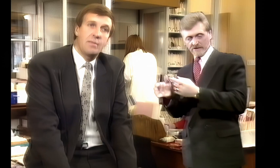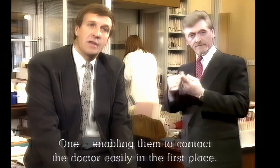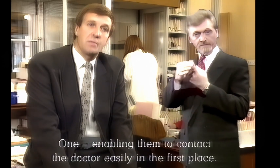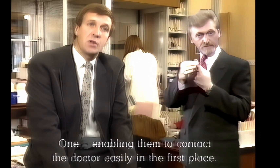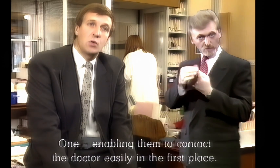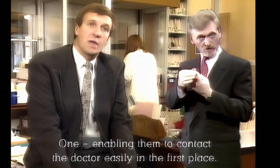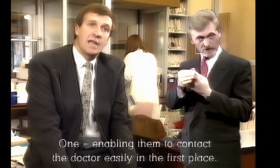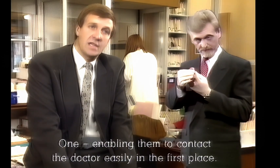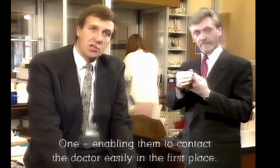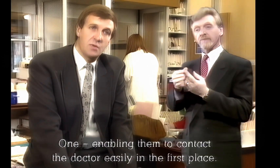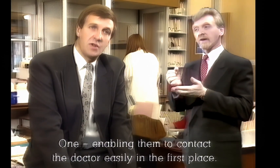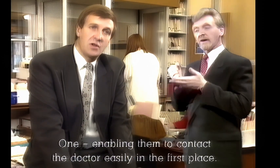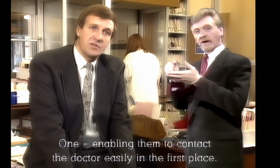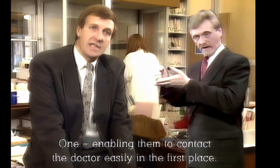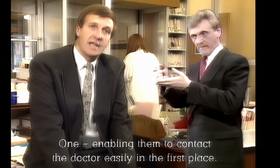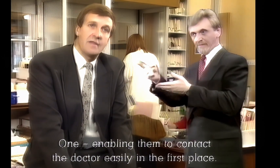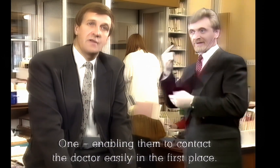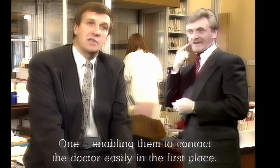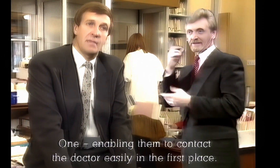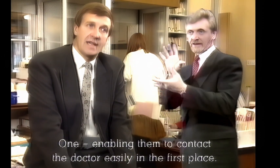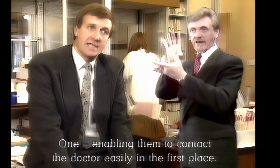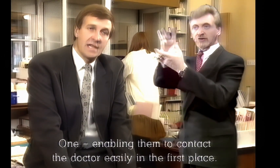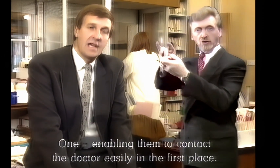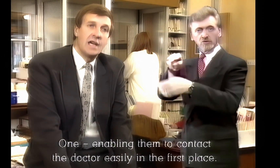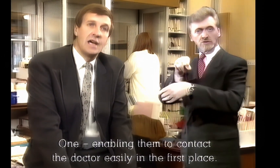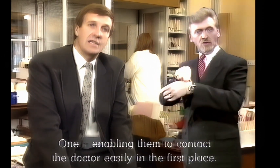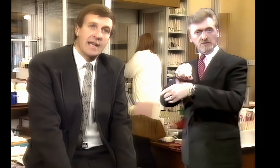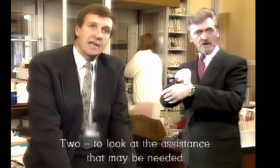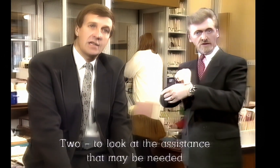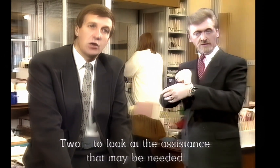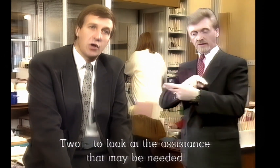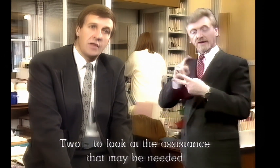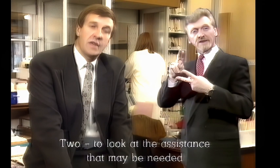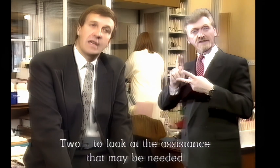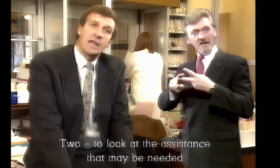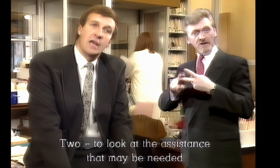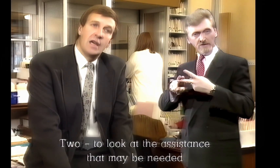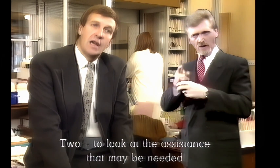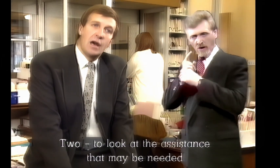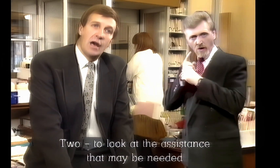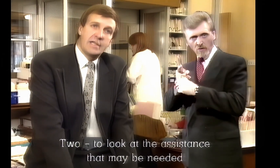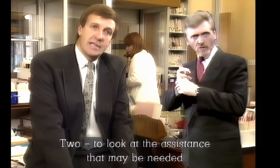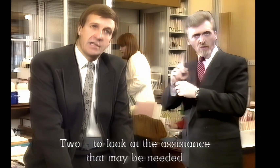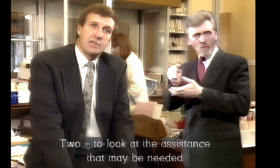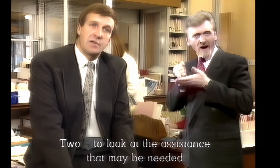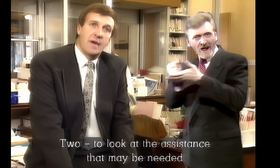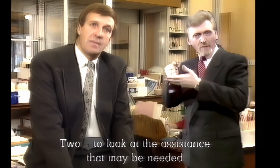them to get in touch with the doctor easily in the first place, and secondly, to look at the assistance that may be